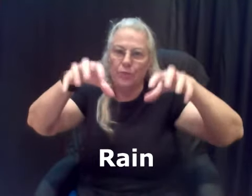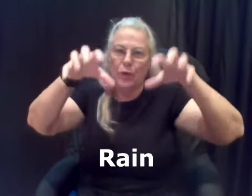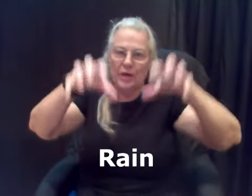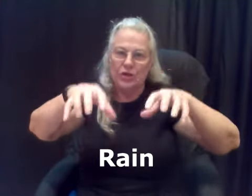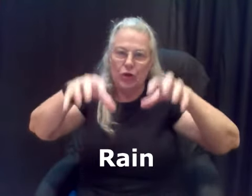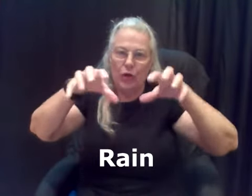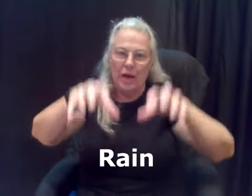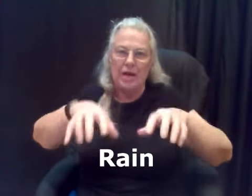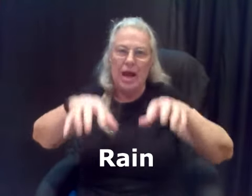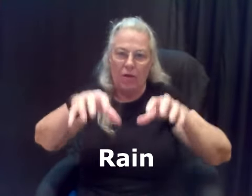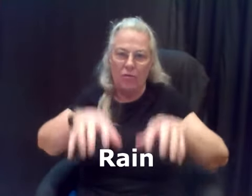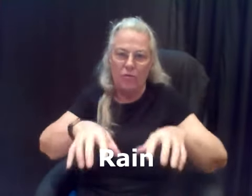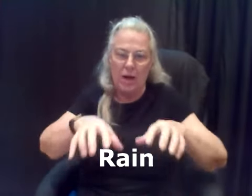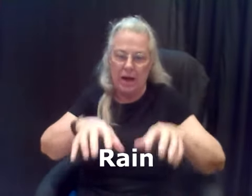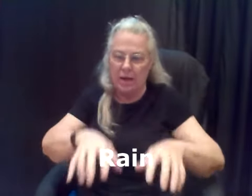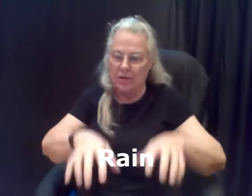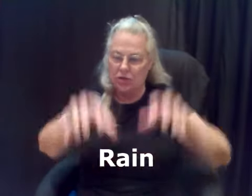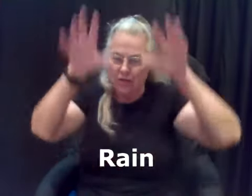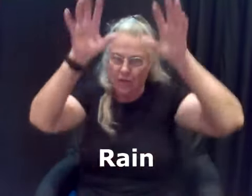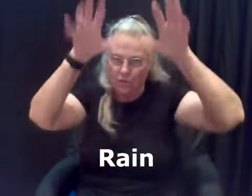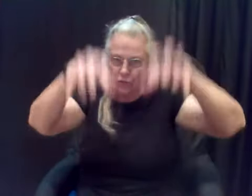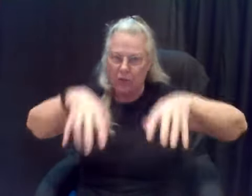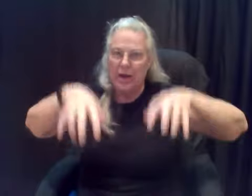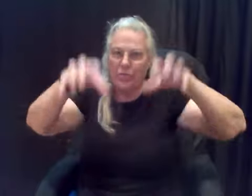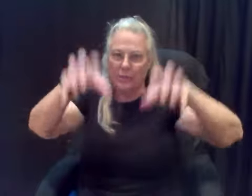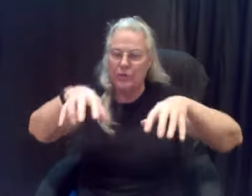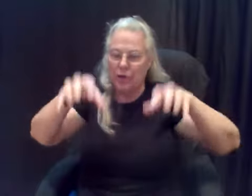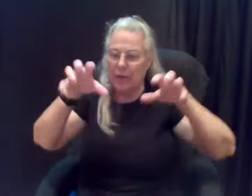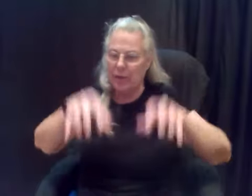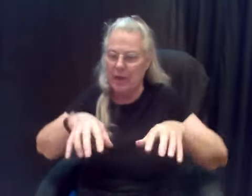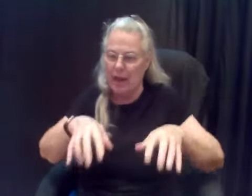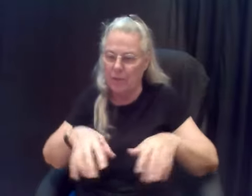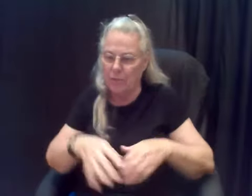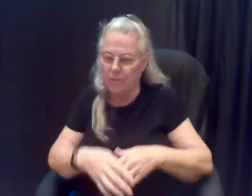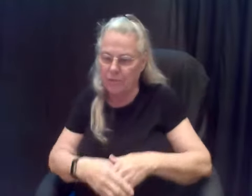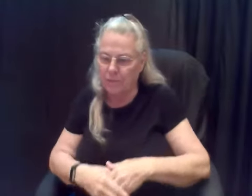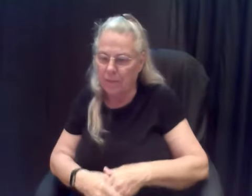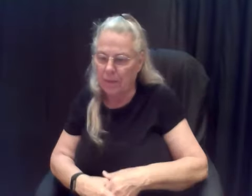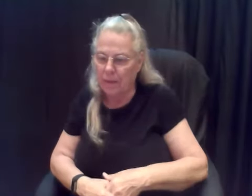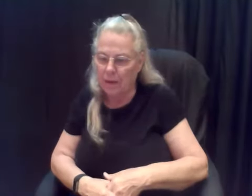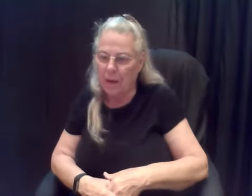it straight down. Rain, it's just like those raindrops are coming down.